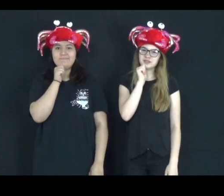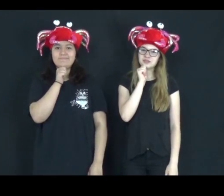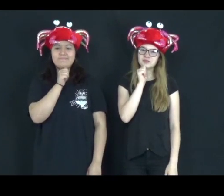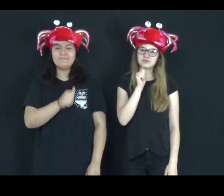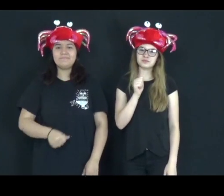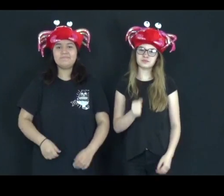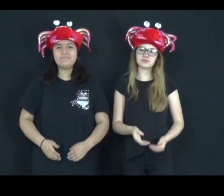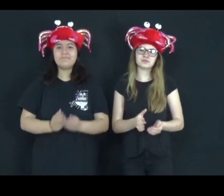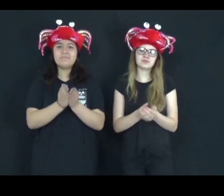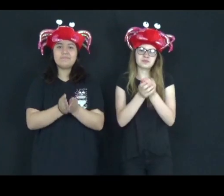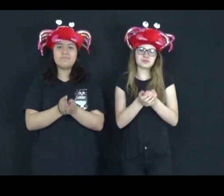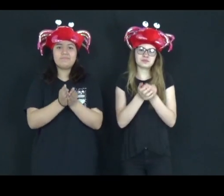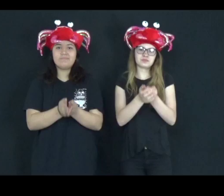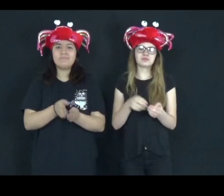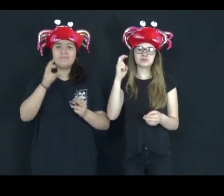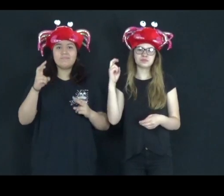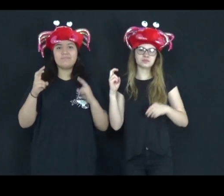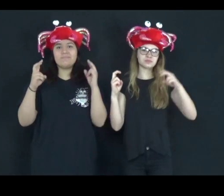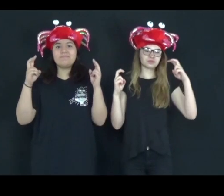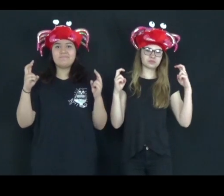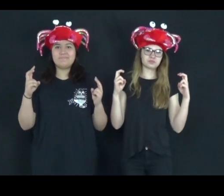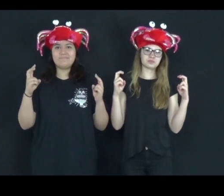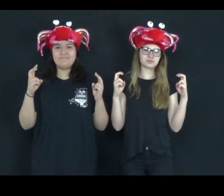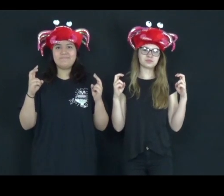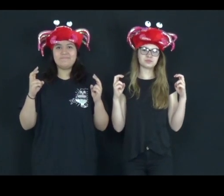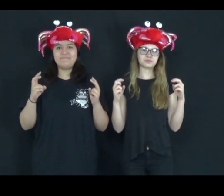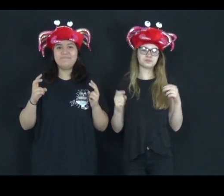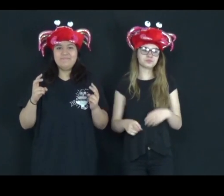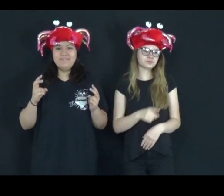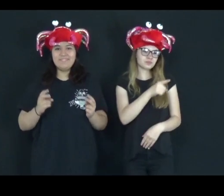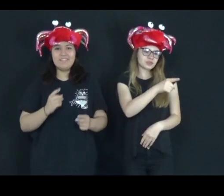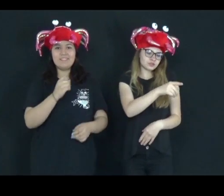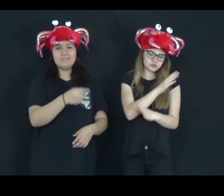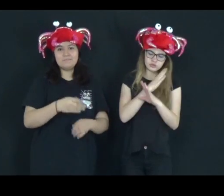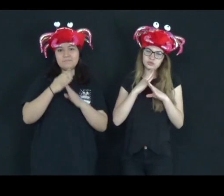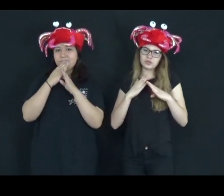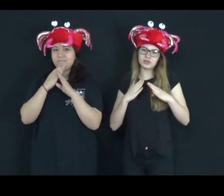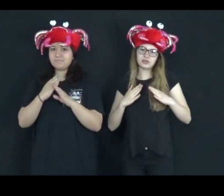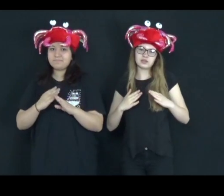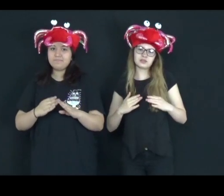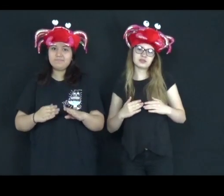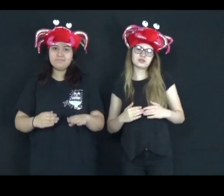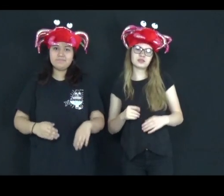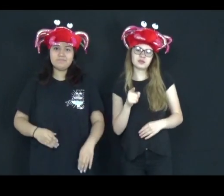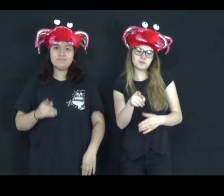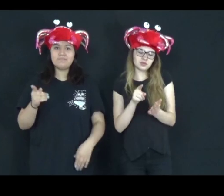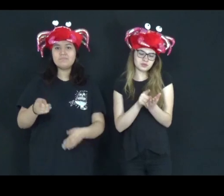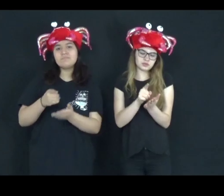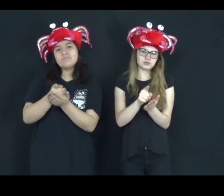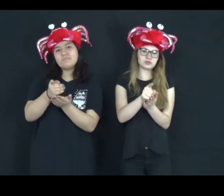Sitting there across the way, she don't don't got a lot to say, but there's